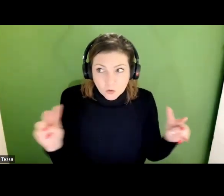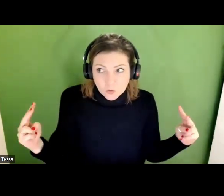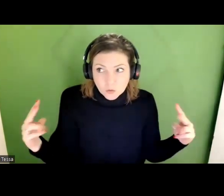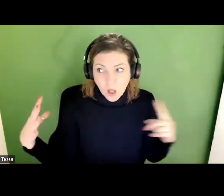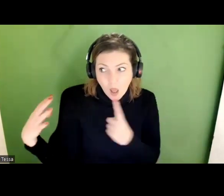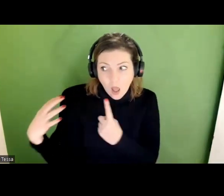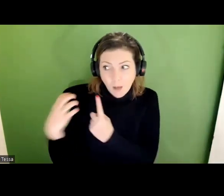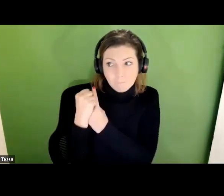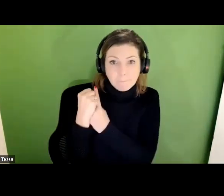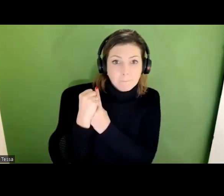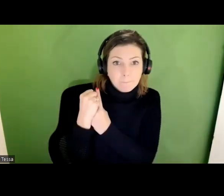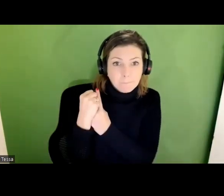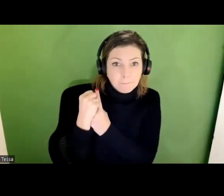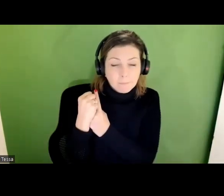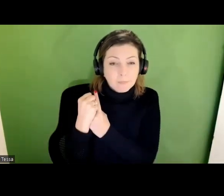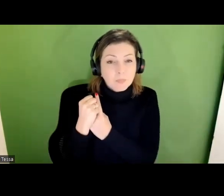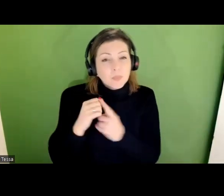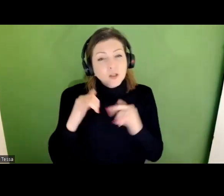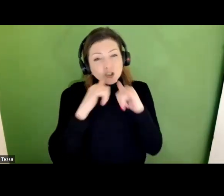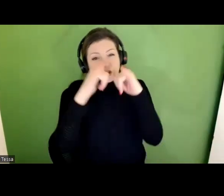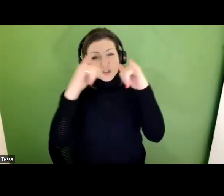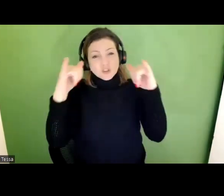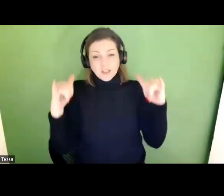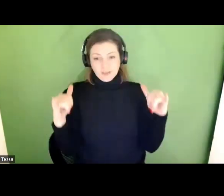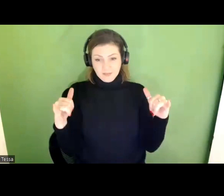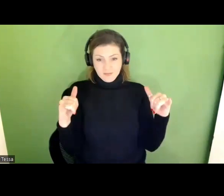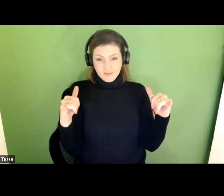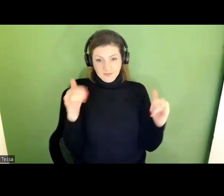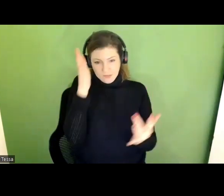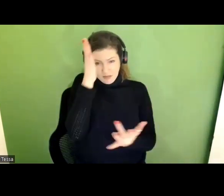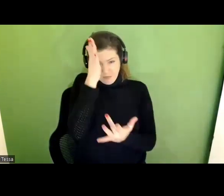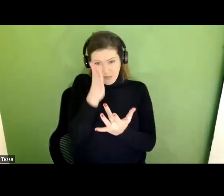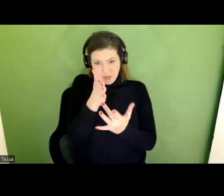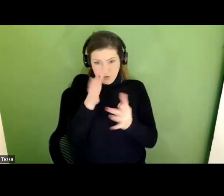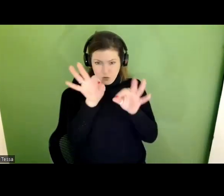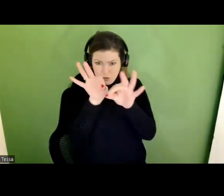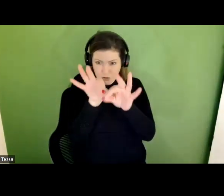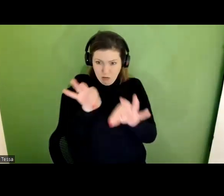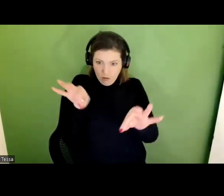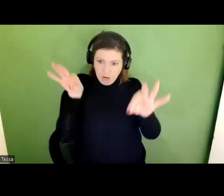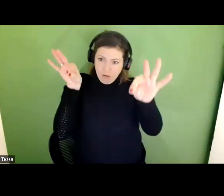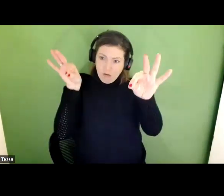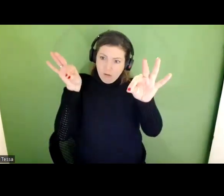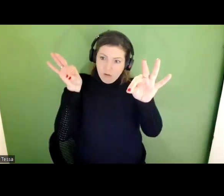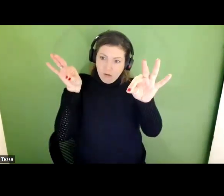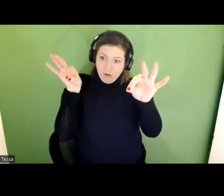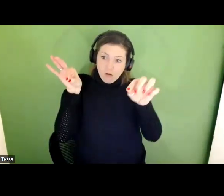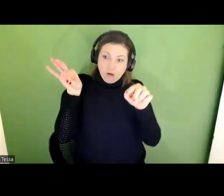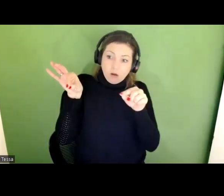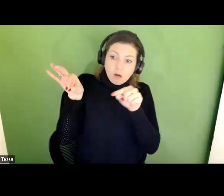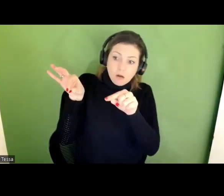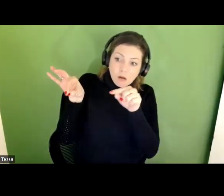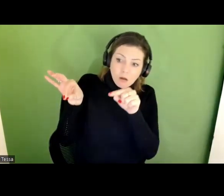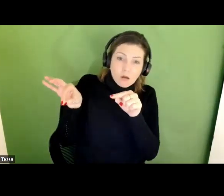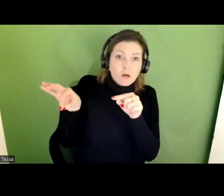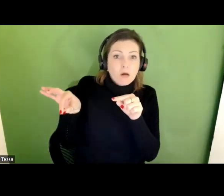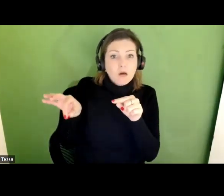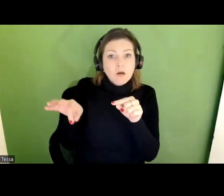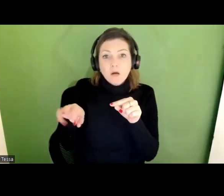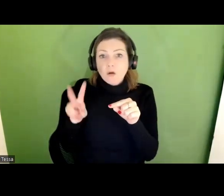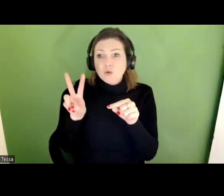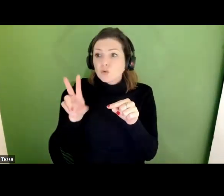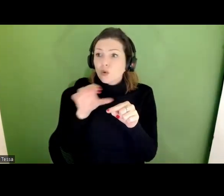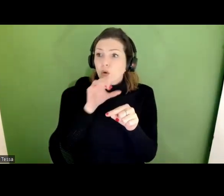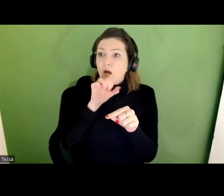The shed is divided by a curtain down the middle, separating us from two other guys who take turns to share a